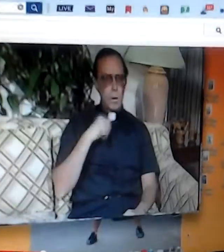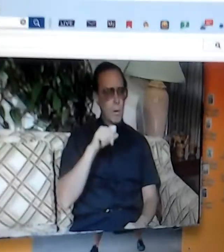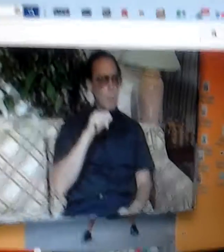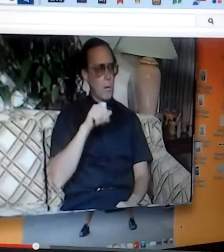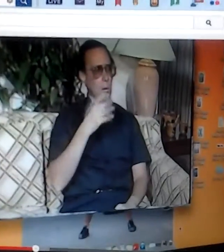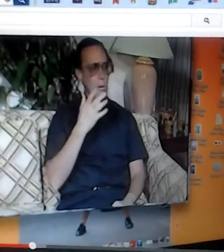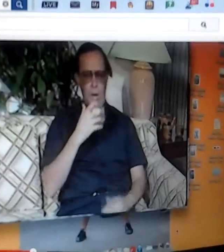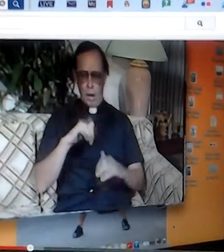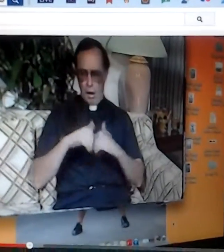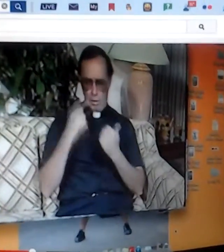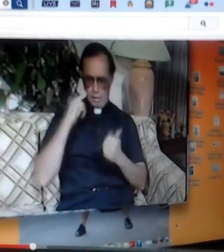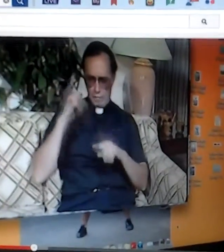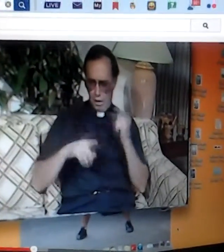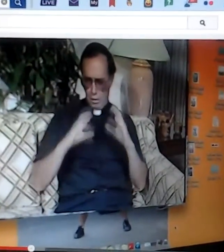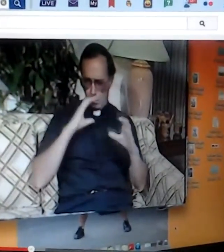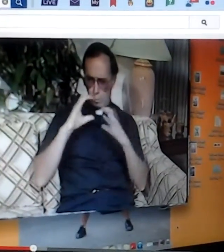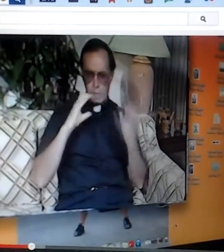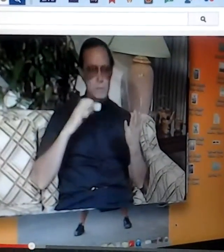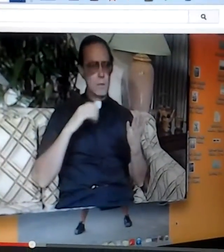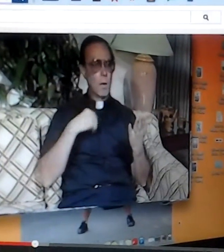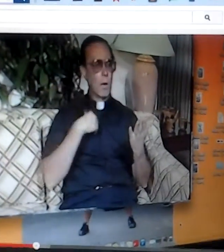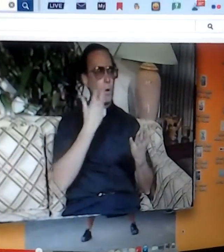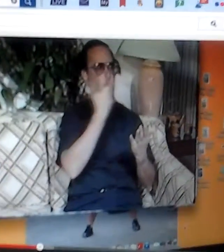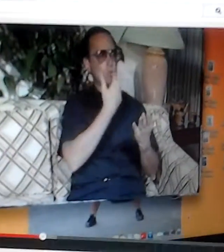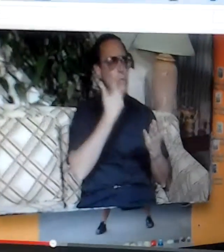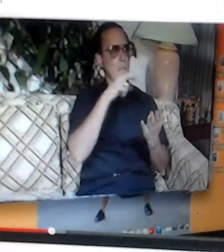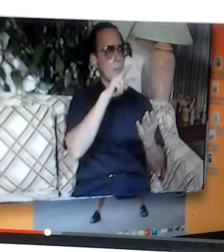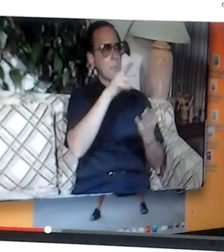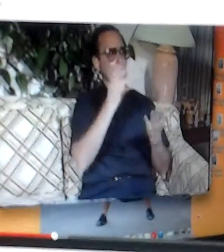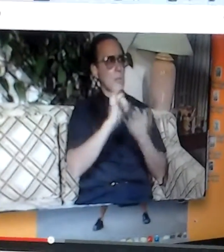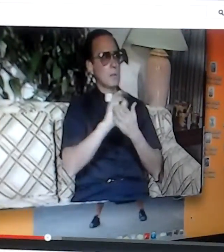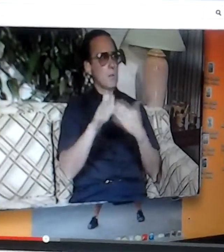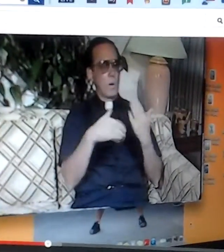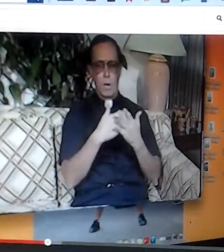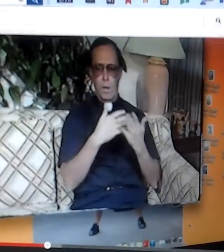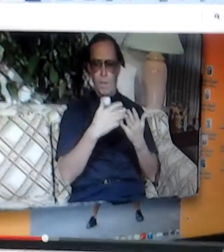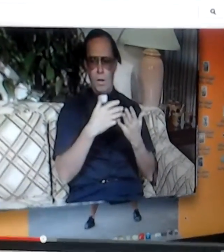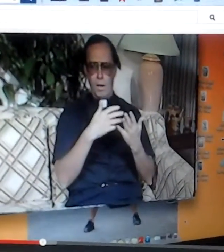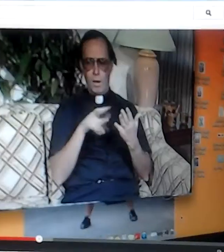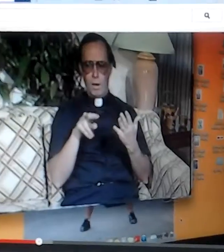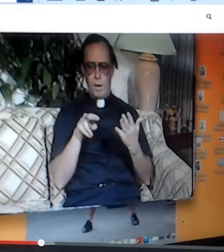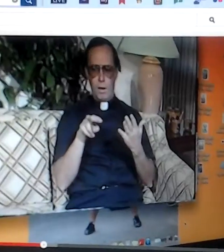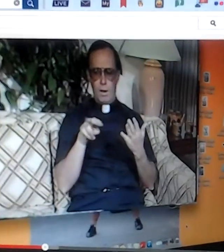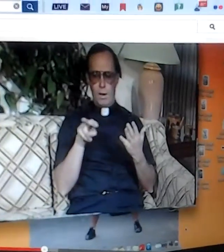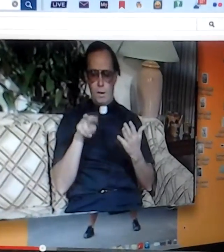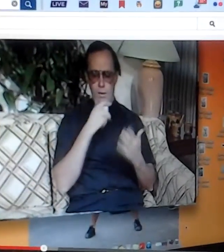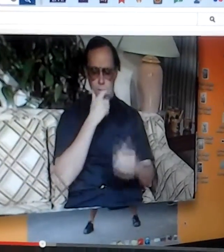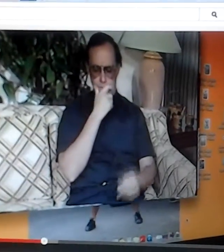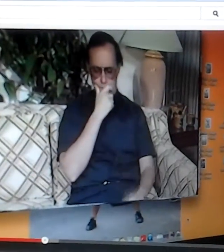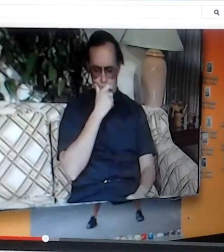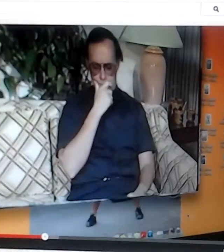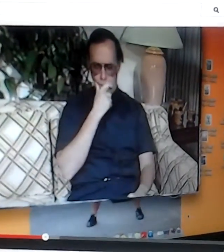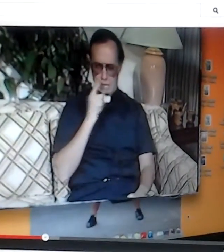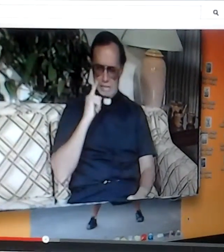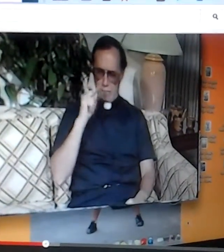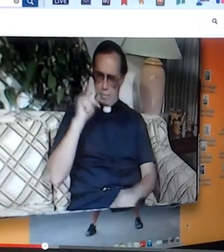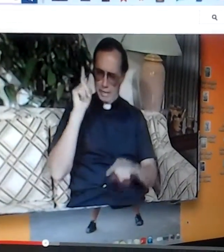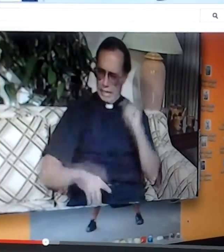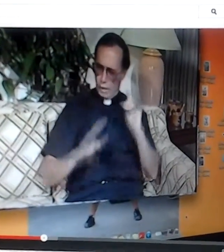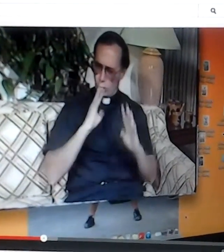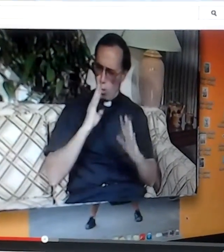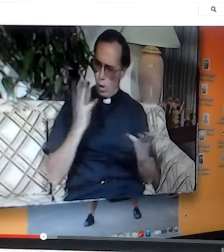was surprised that I understood him. He said, "I thought the deaf can't communicate."